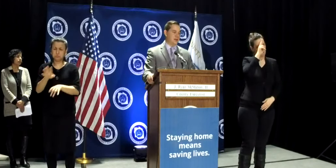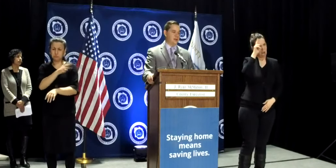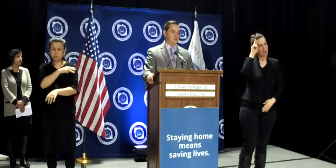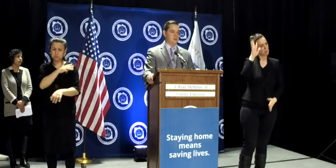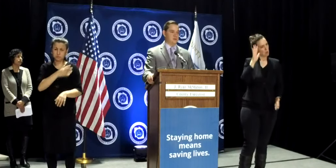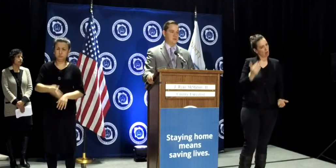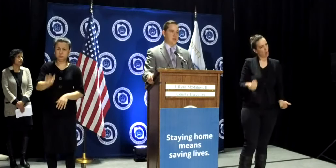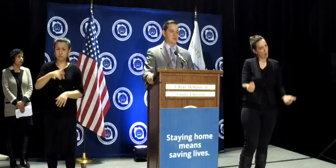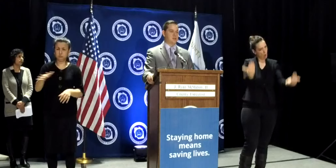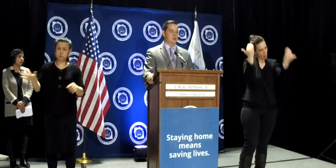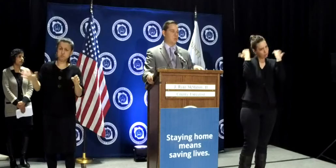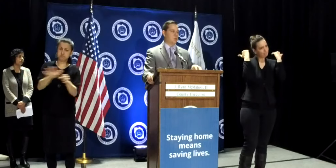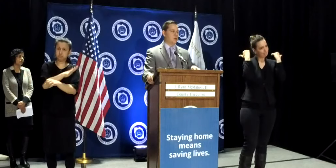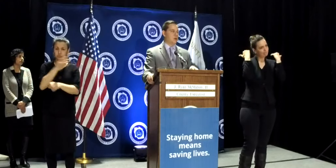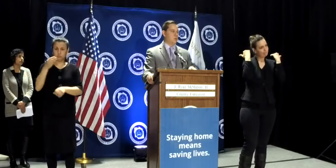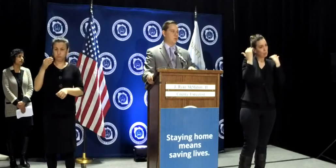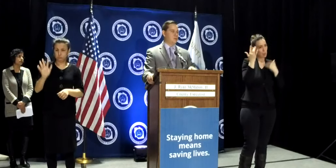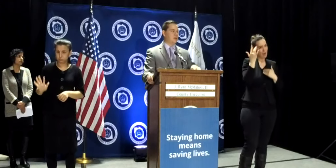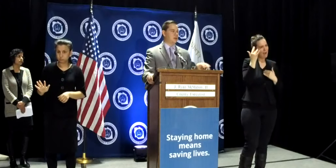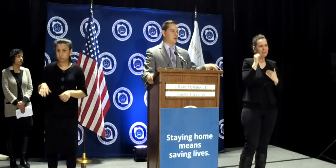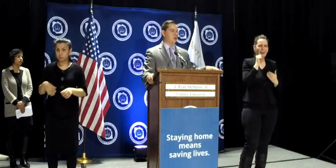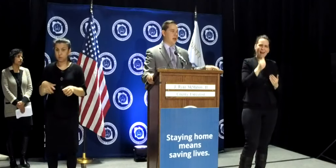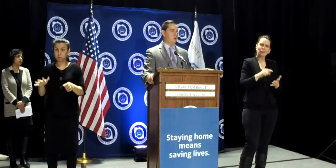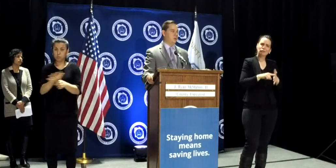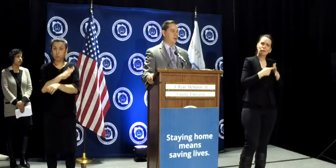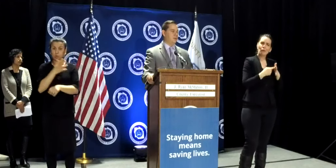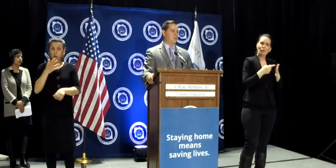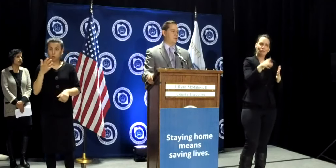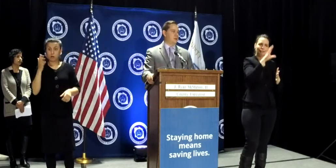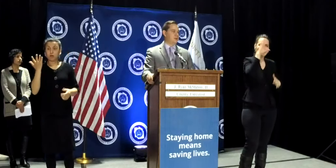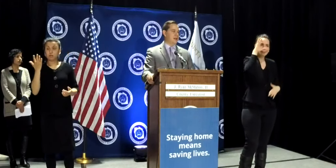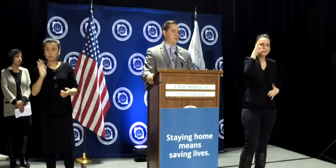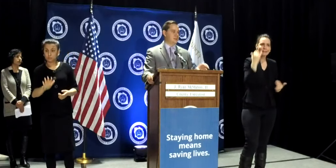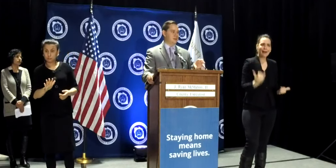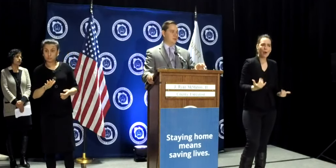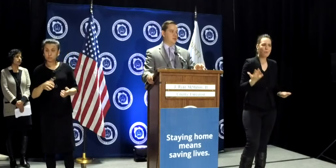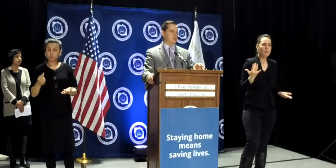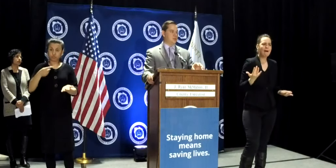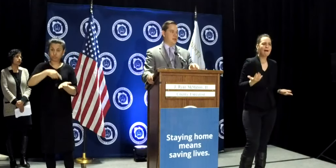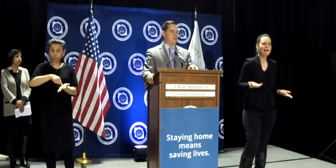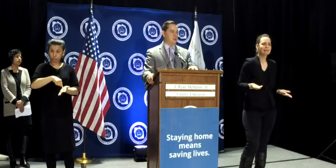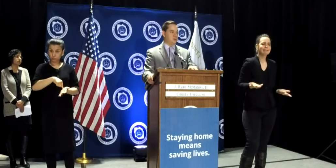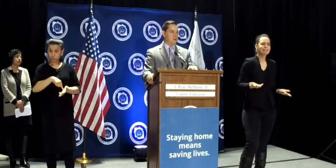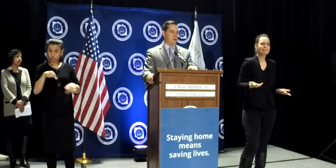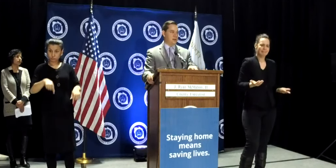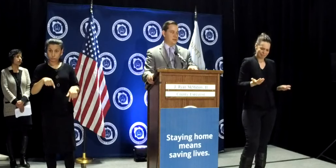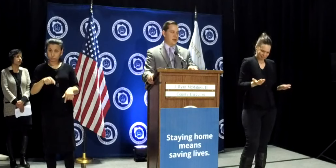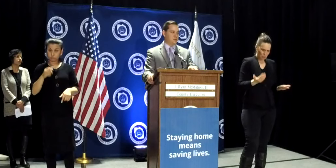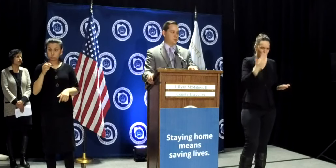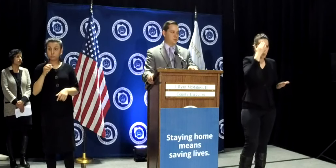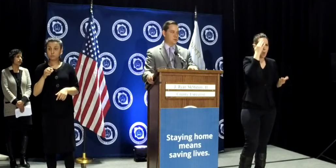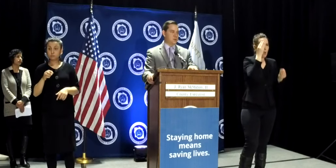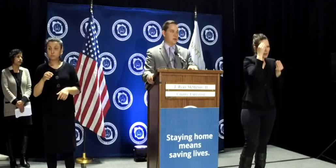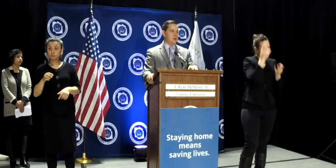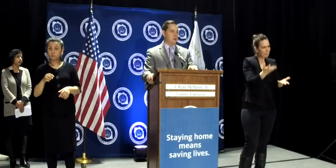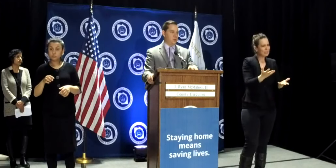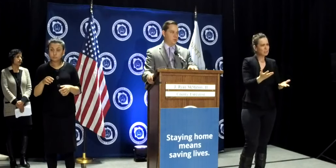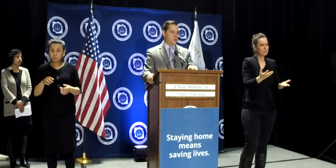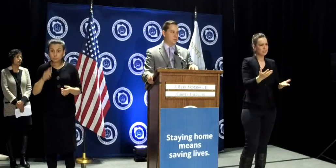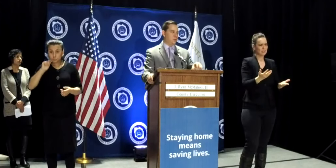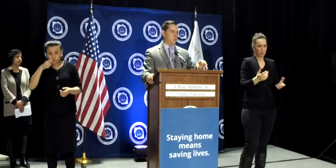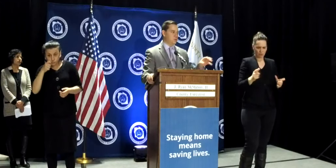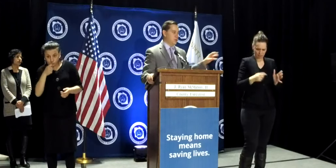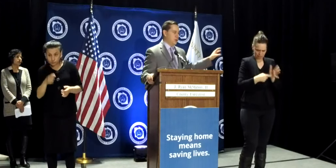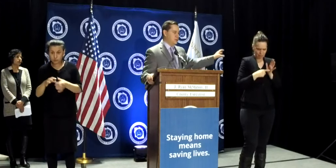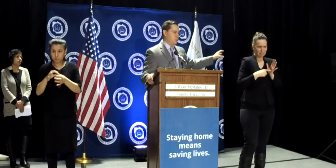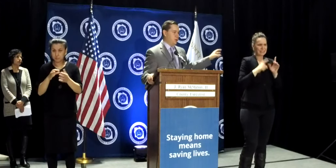strained to date is because of the actions that were taken early on related to testing and making sure testing wasn't done at the hospitals, in the